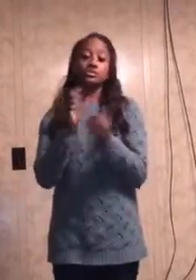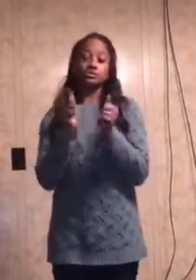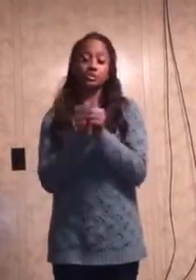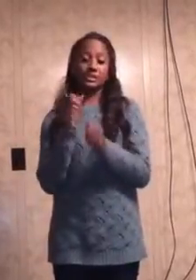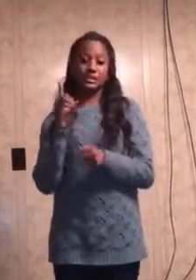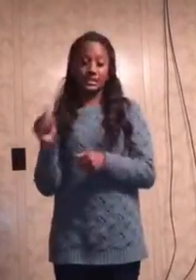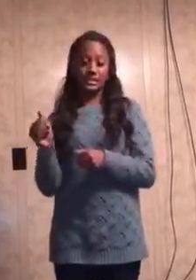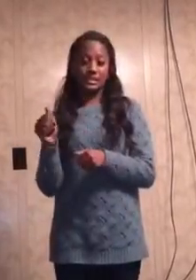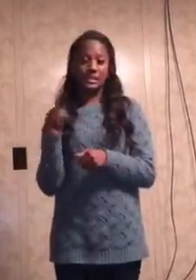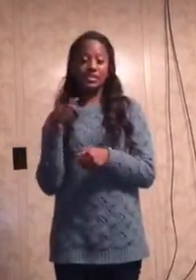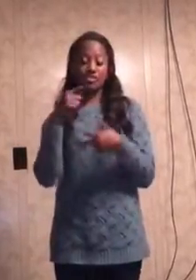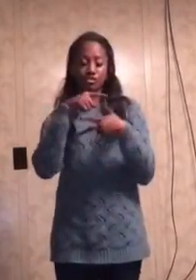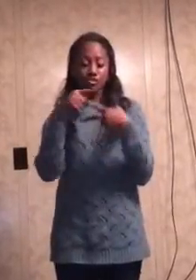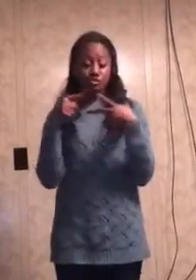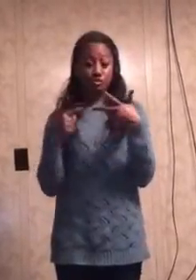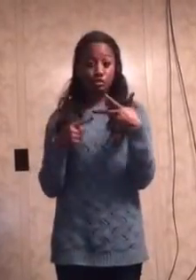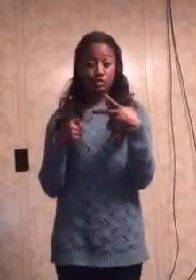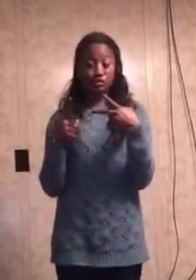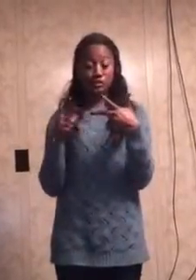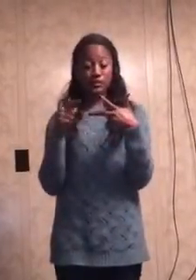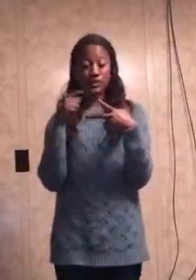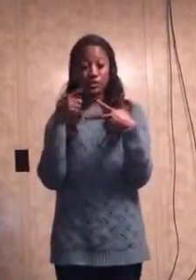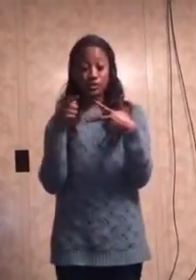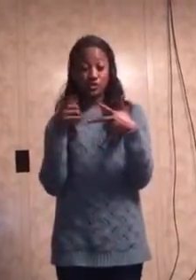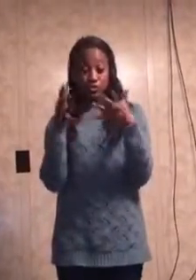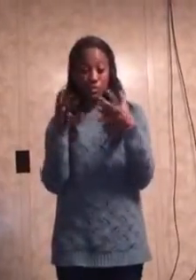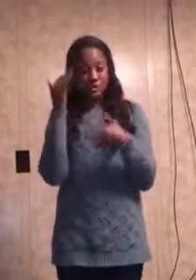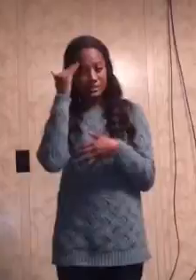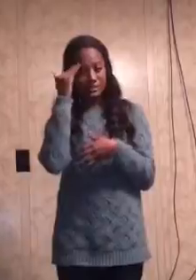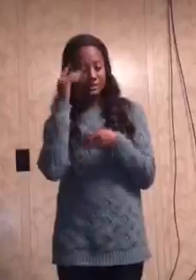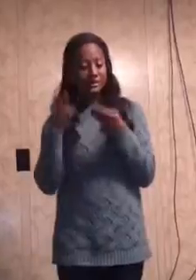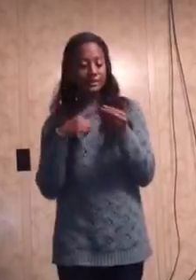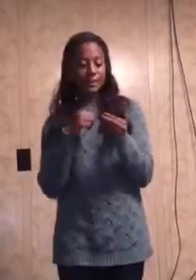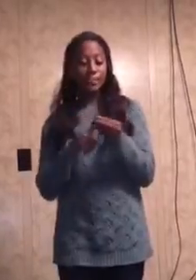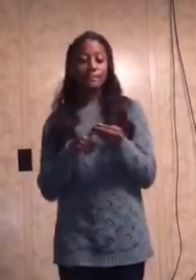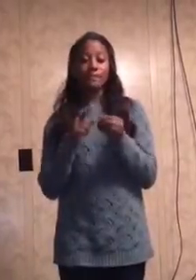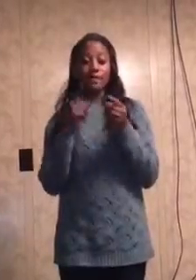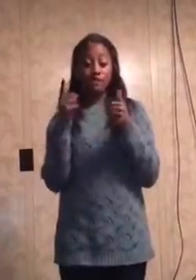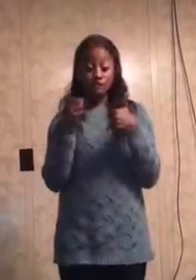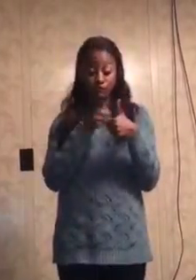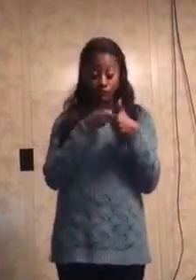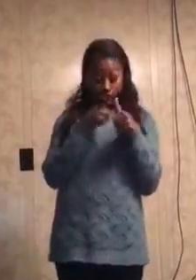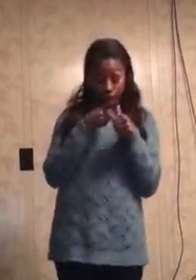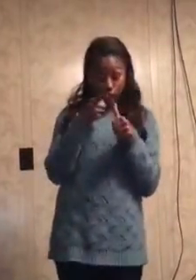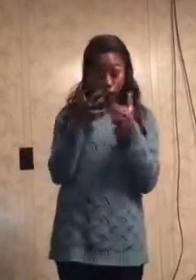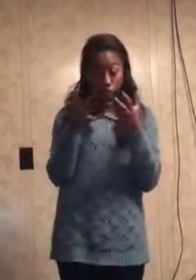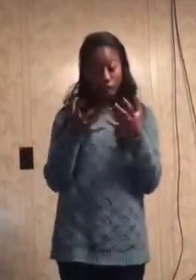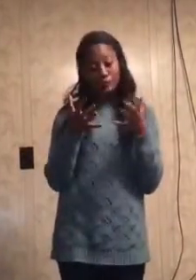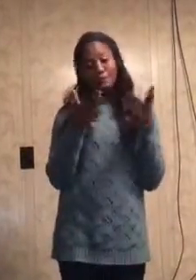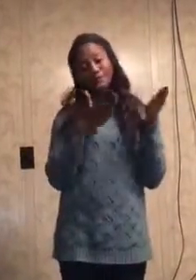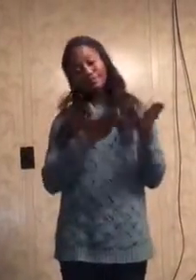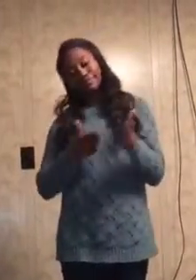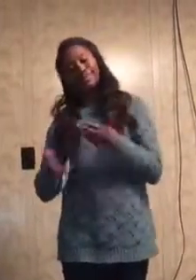a new student to the higher ed arena. The first is you want to plan early and plan ahead. You can do this a couple of different